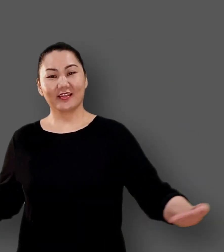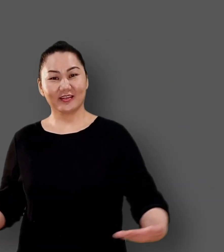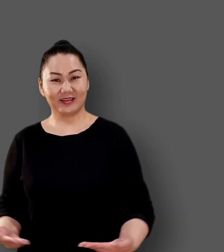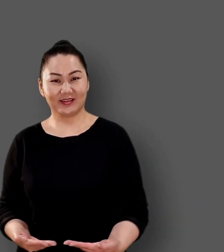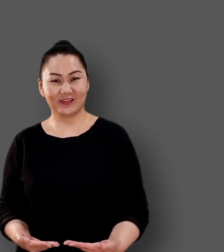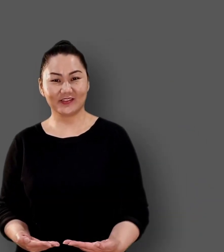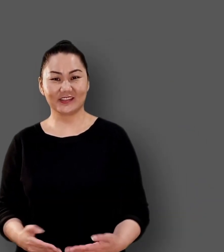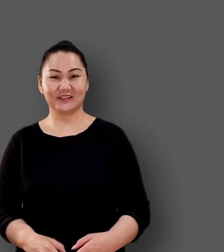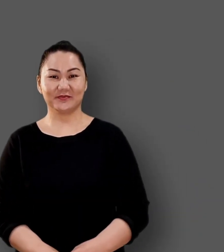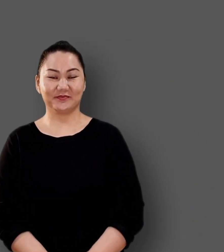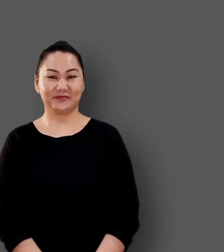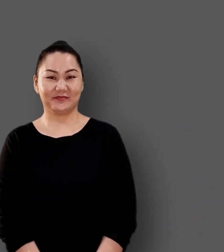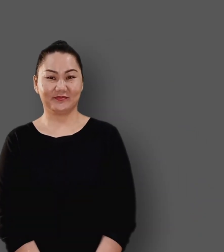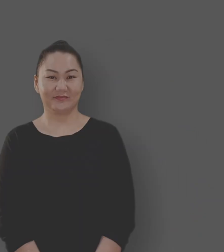Introduction.